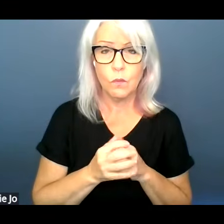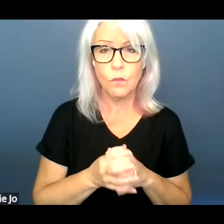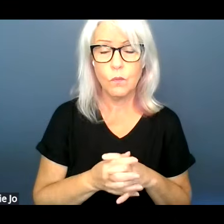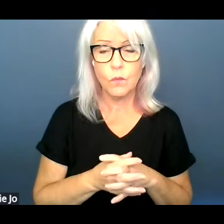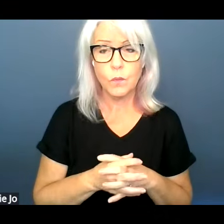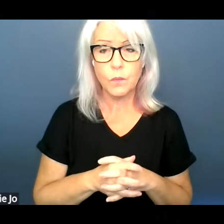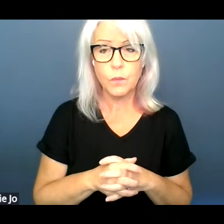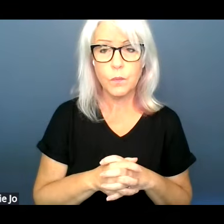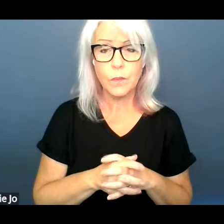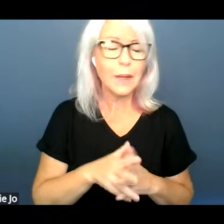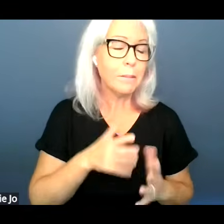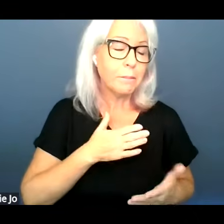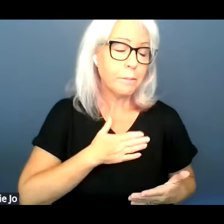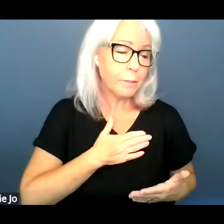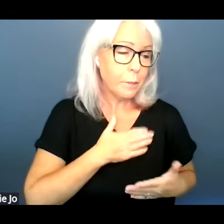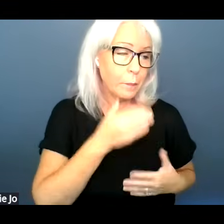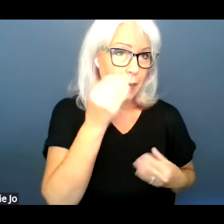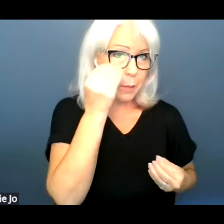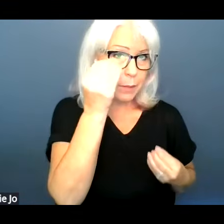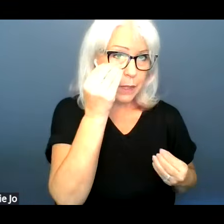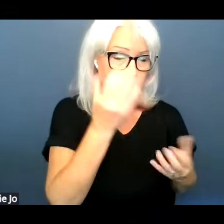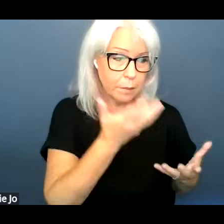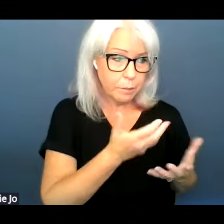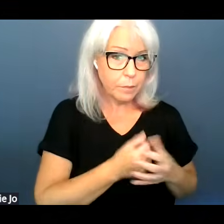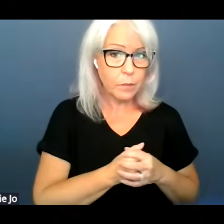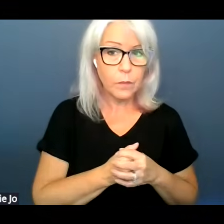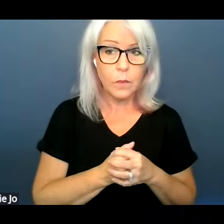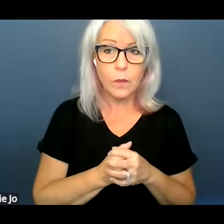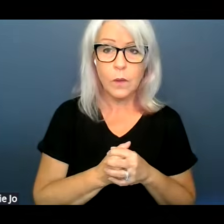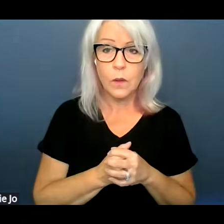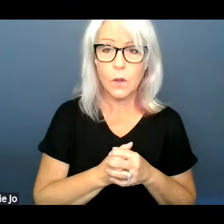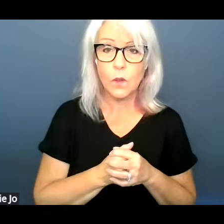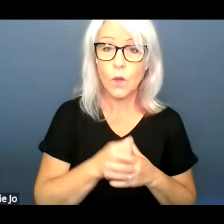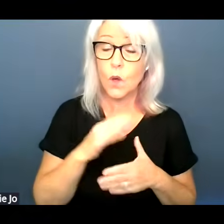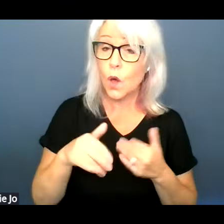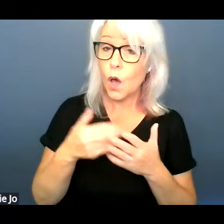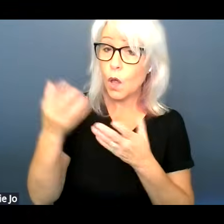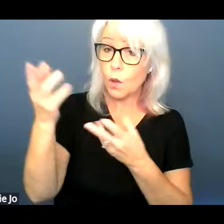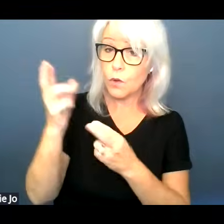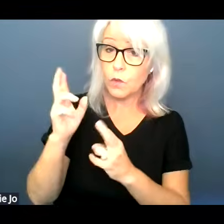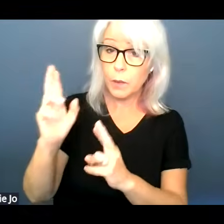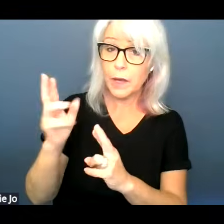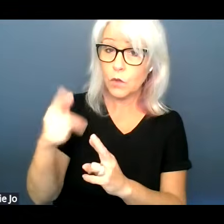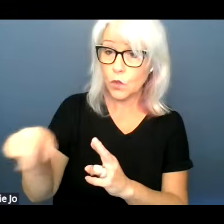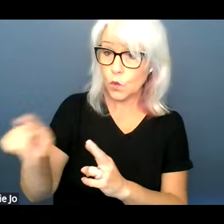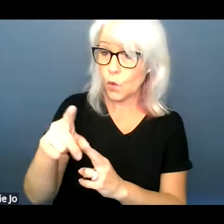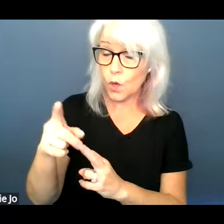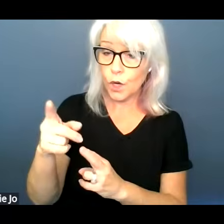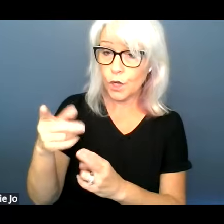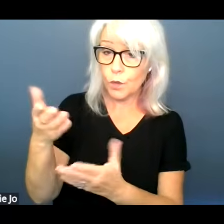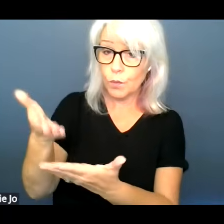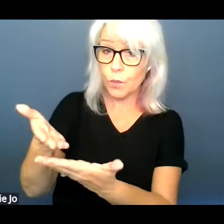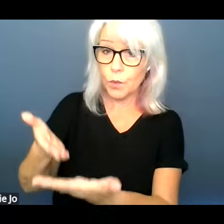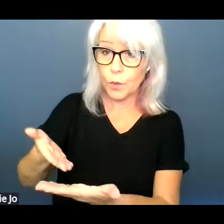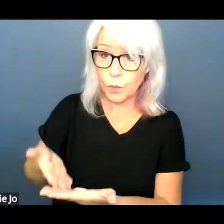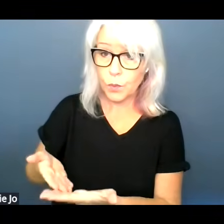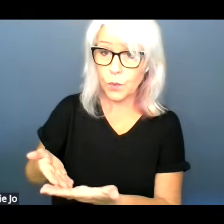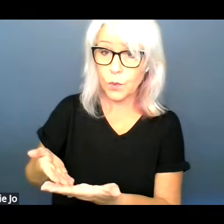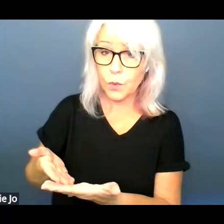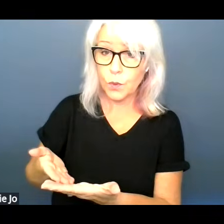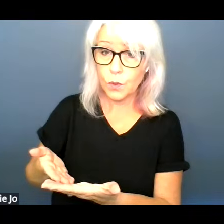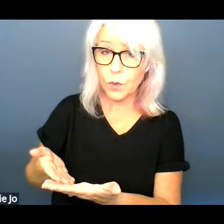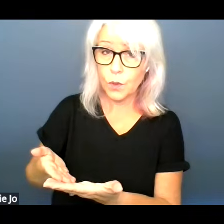Yeah, that's just my opinion. With due respect to your point, Ms. Gurwitz, the petition language